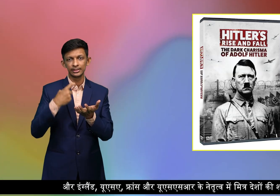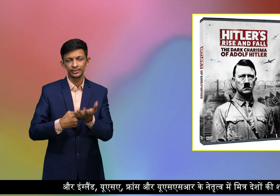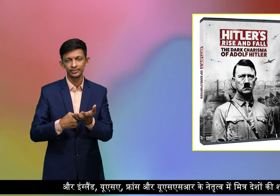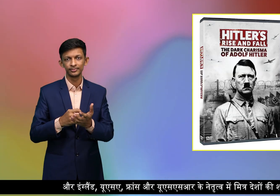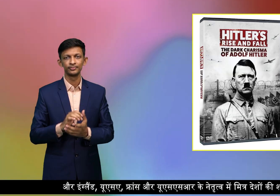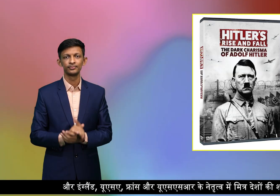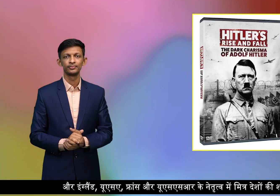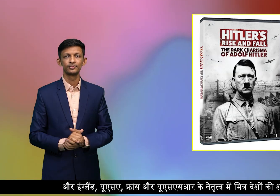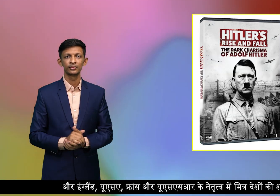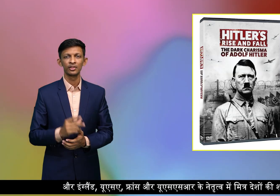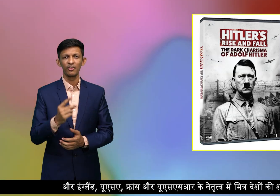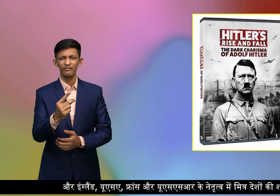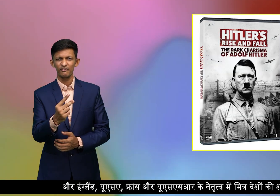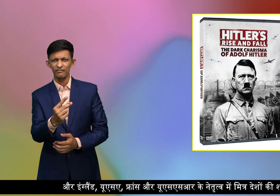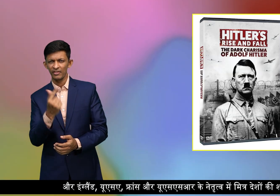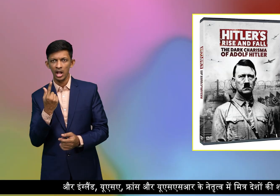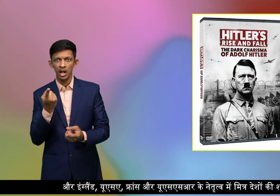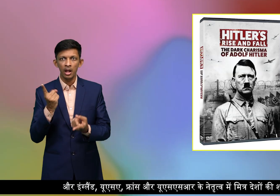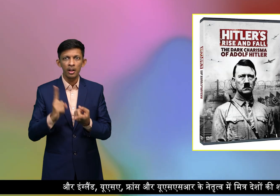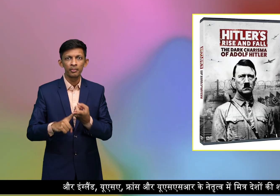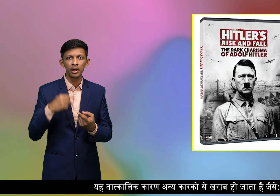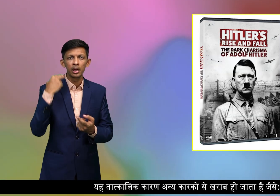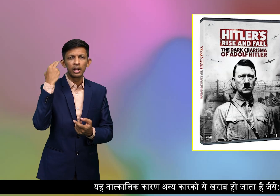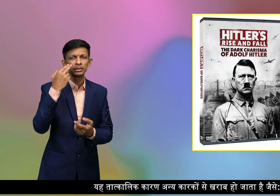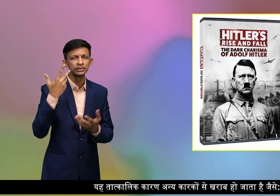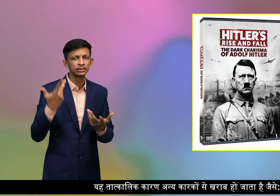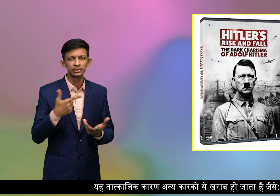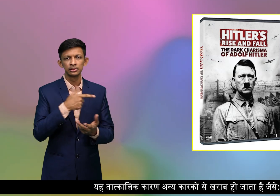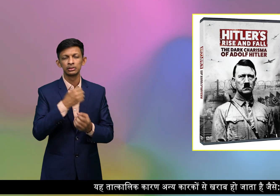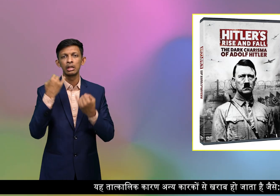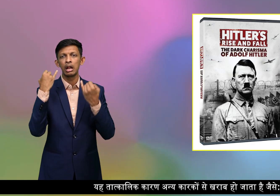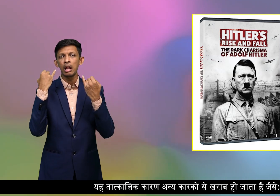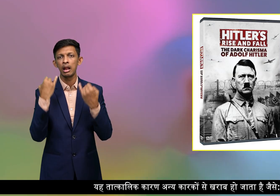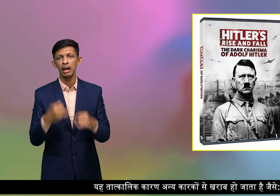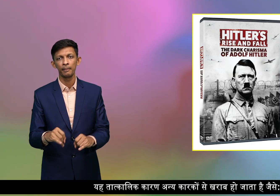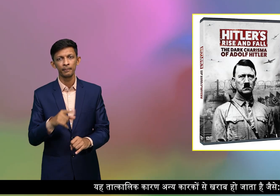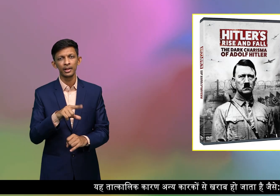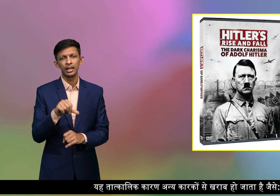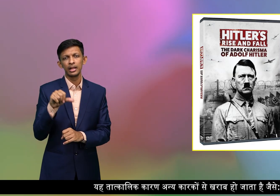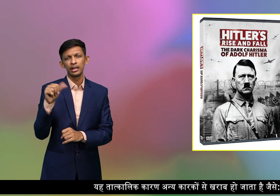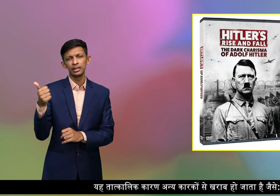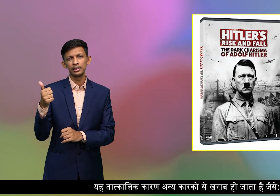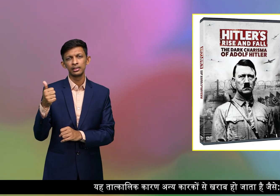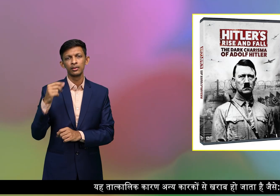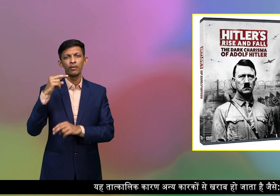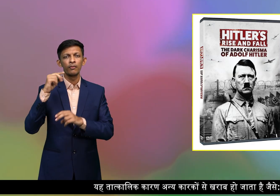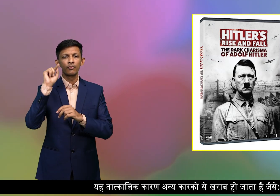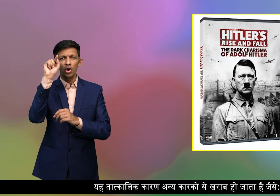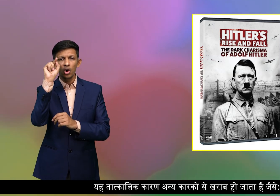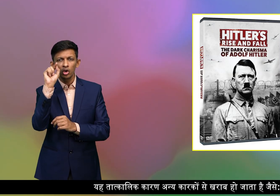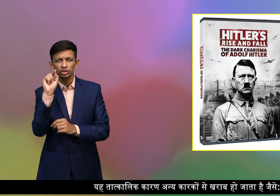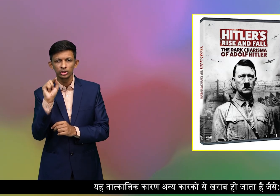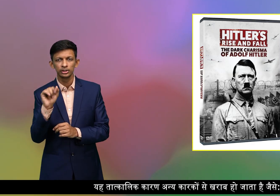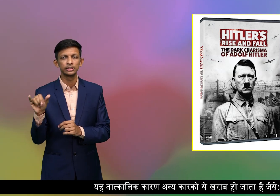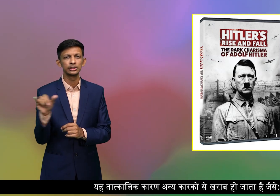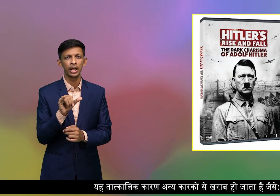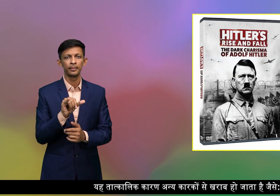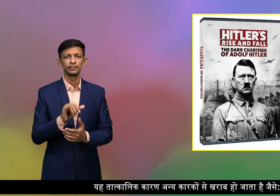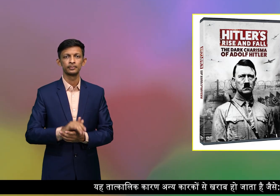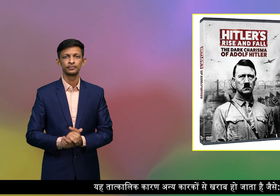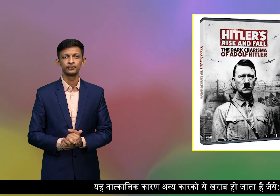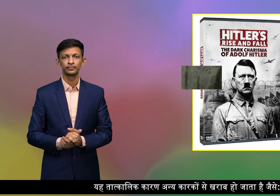the USSR. This immediate cause is worsened by other factors such